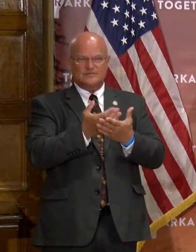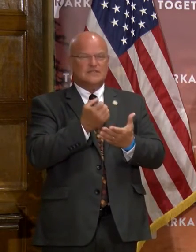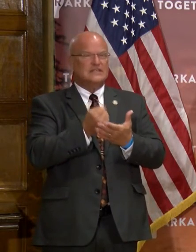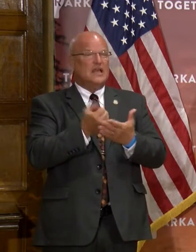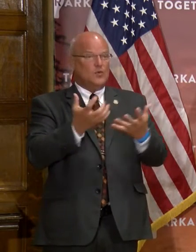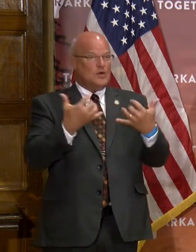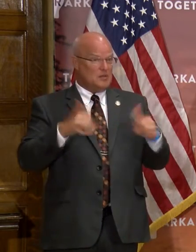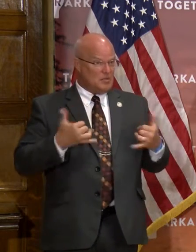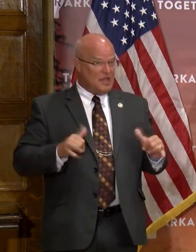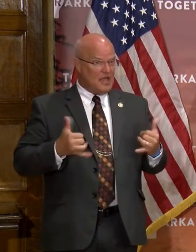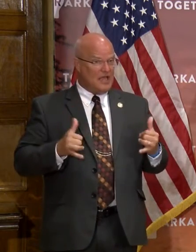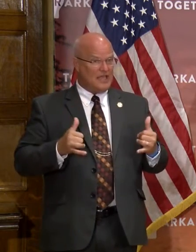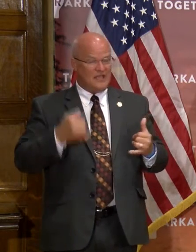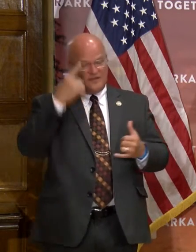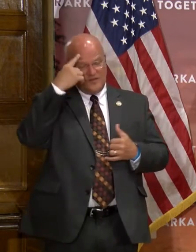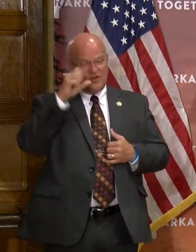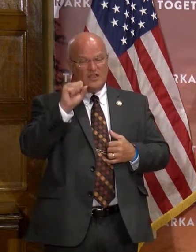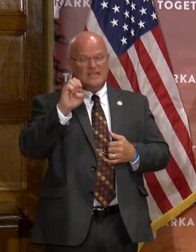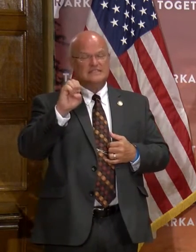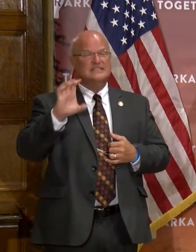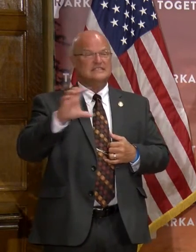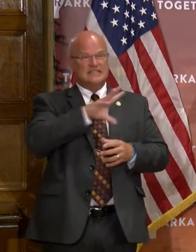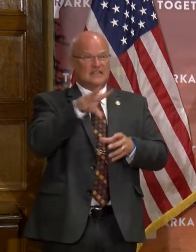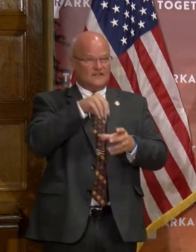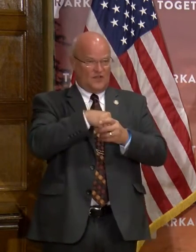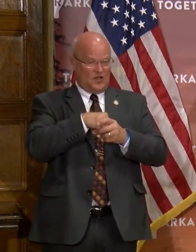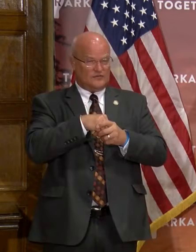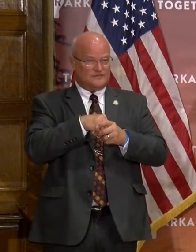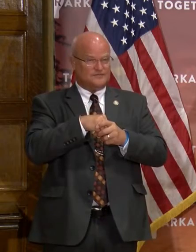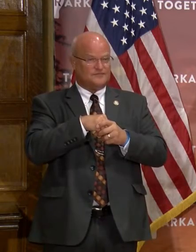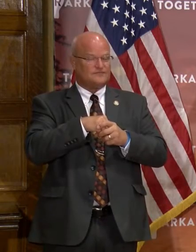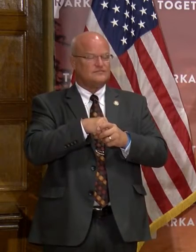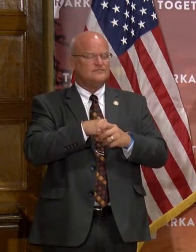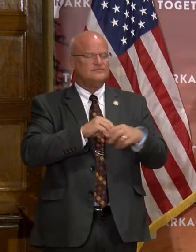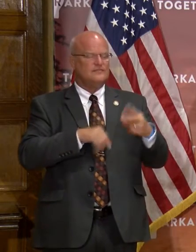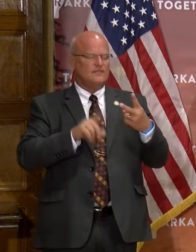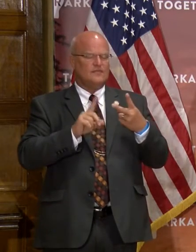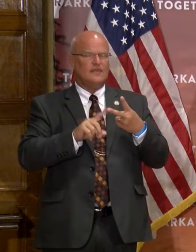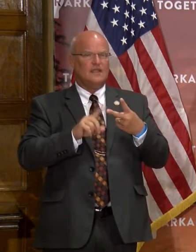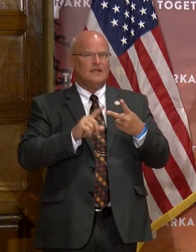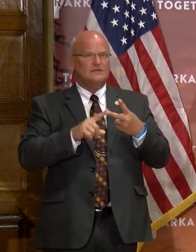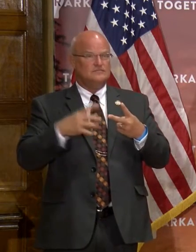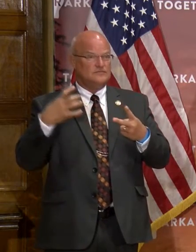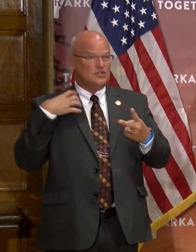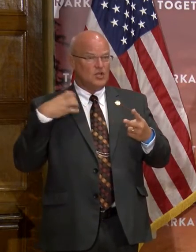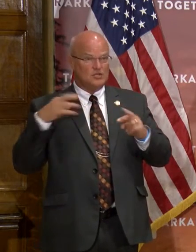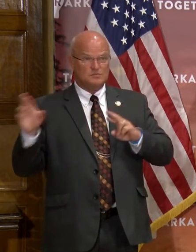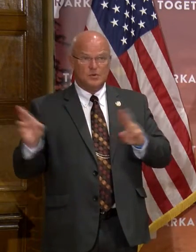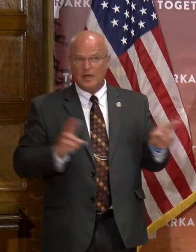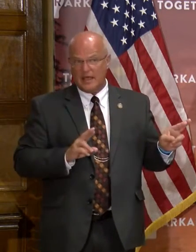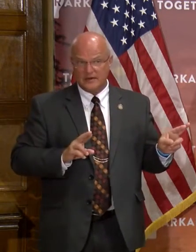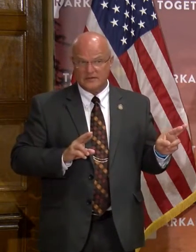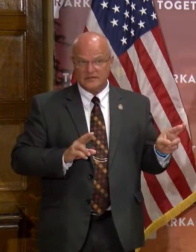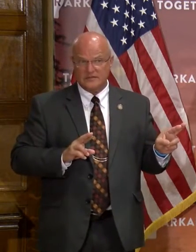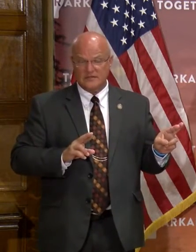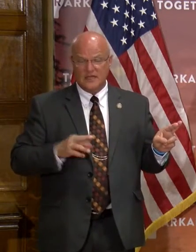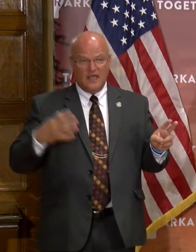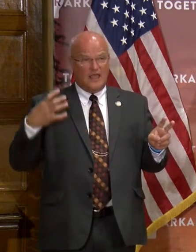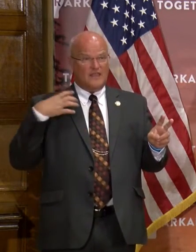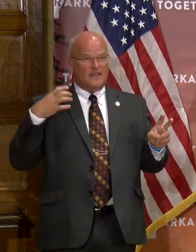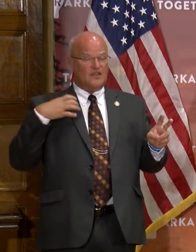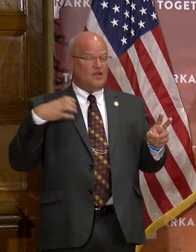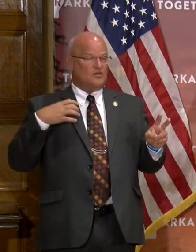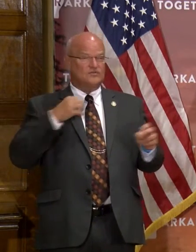want to play for SEC ball. And then secondly, are the coaches prepared to do it? And the coaches